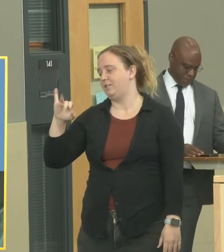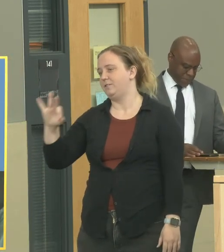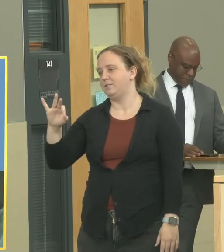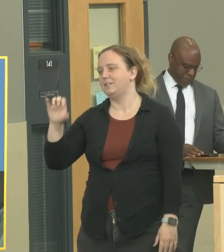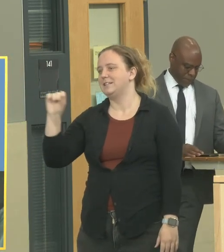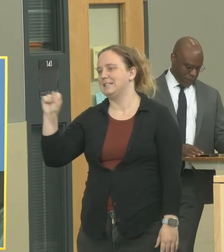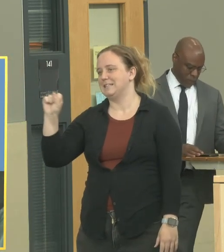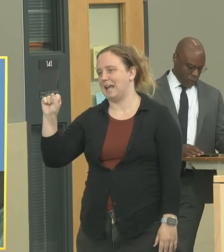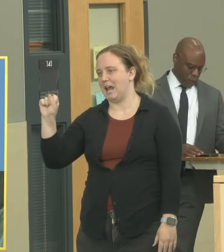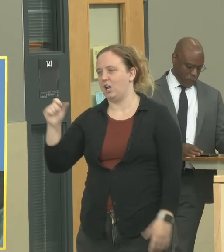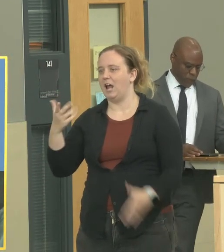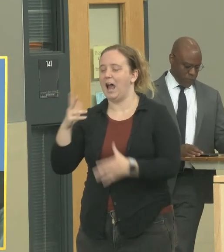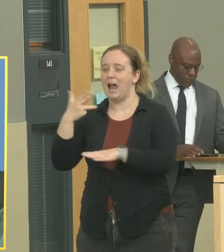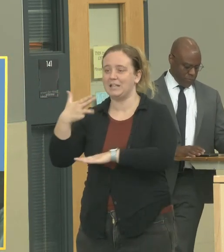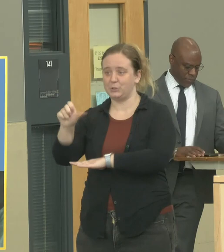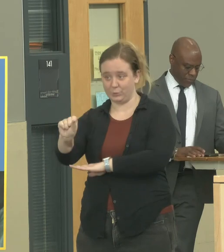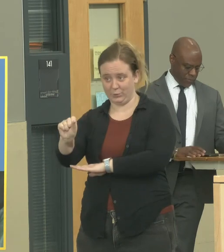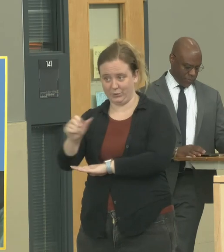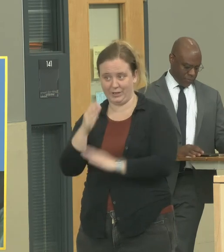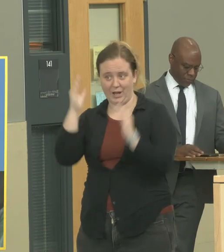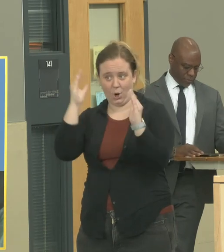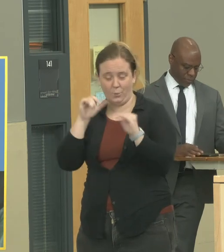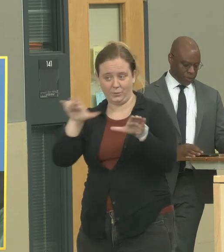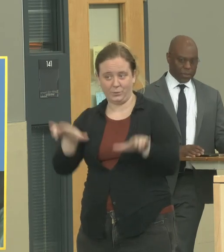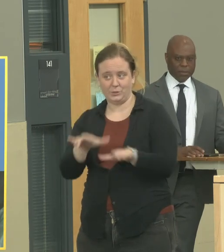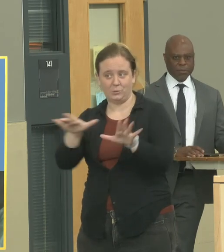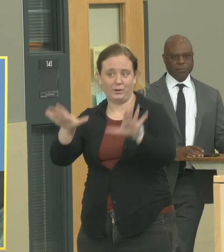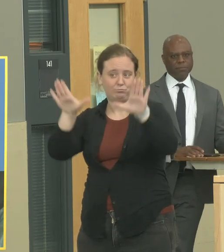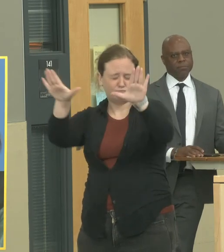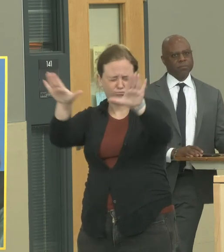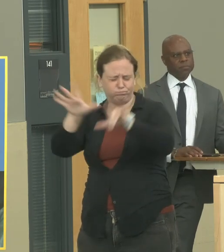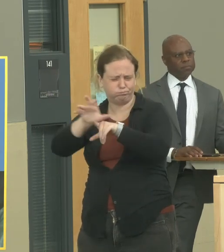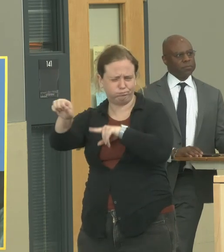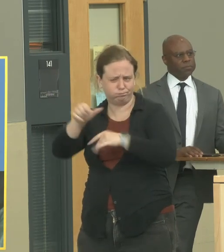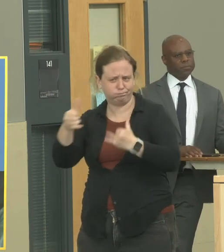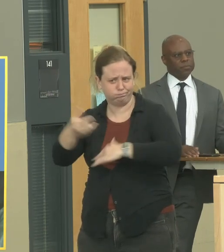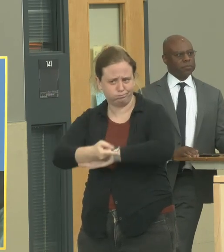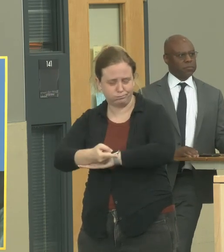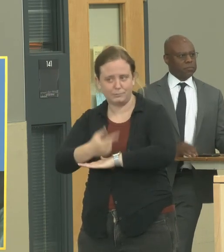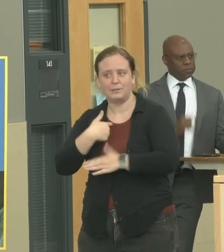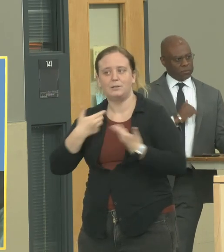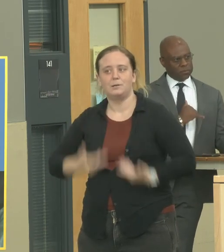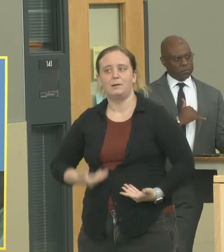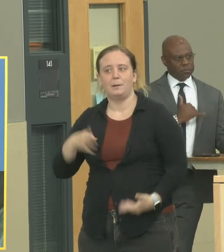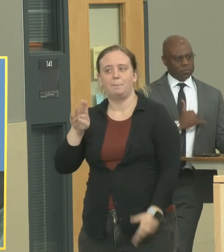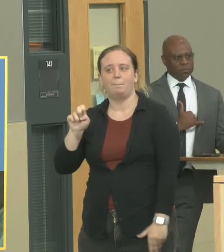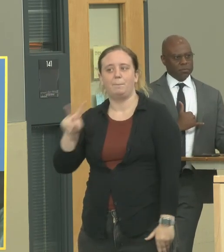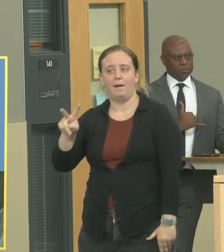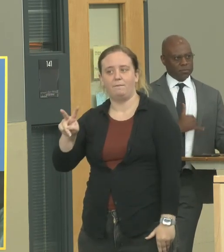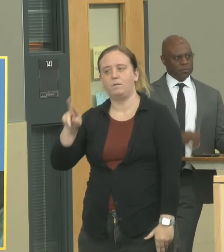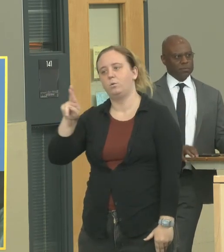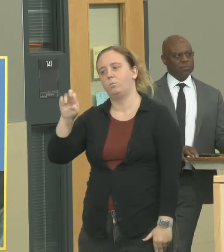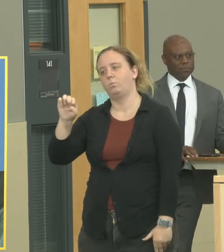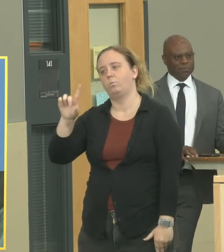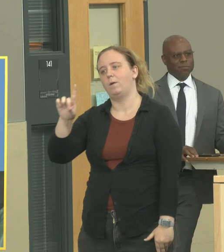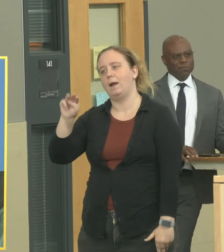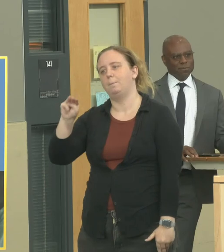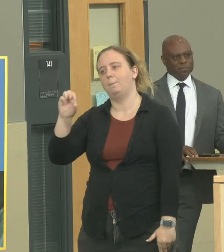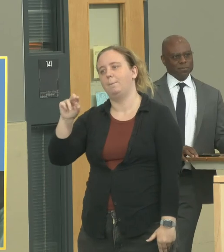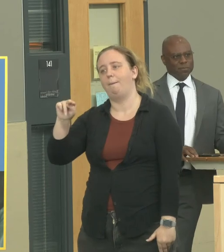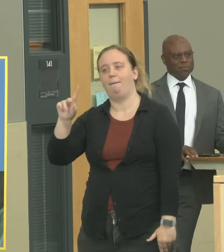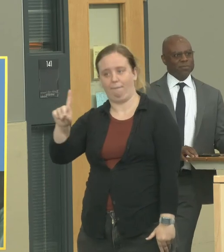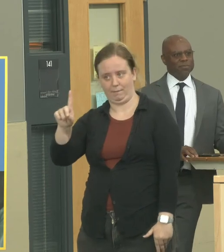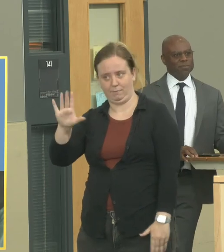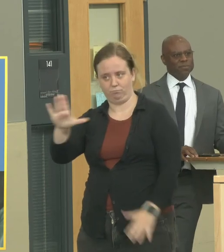hope that you are doing incredibly well. I am Bev Redmond, your Chief